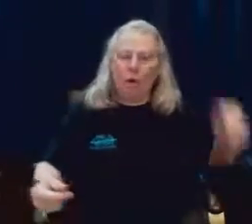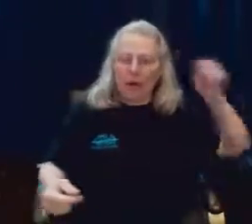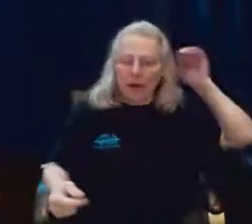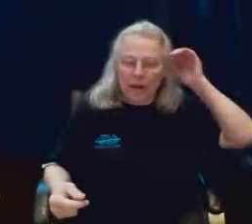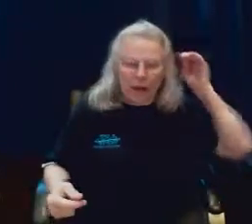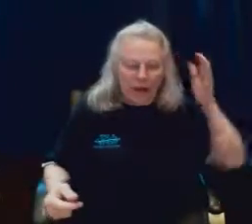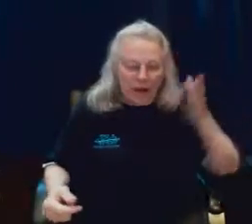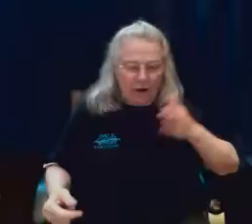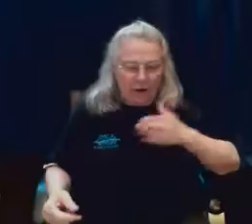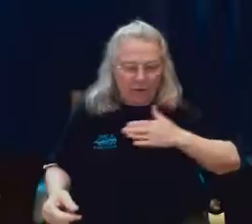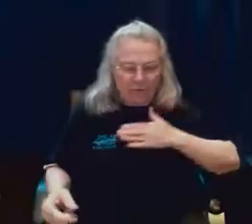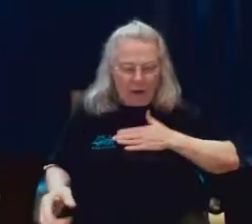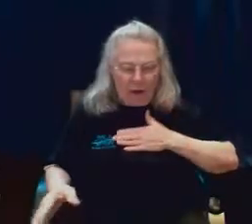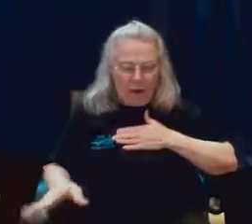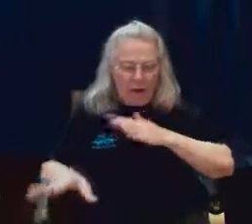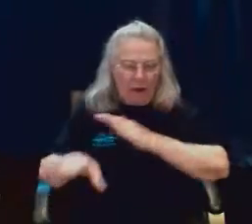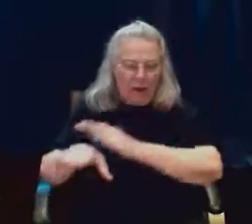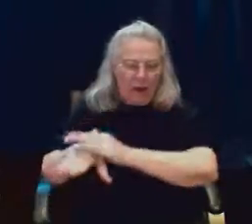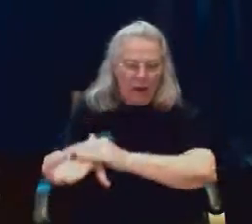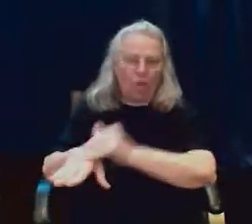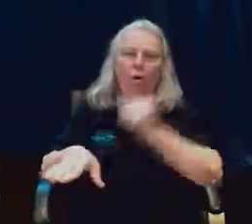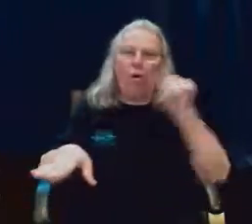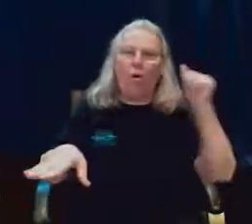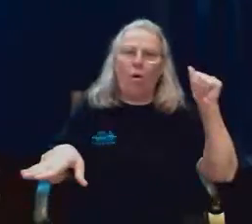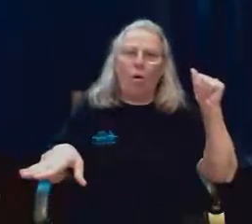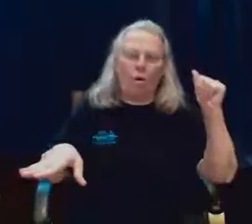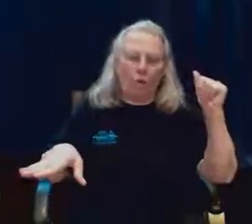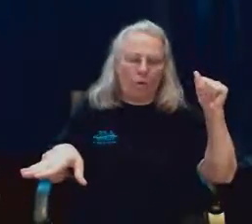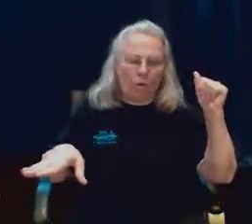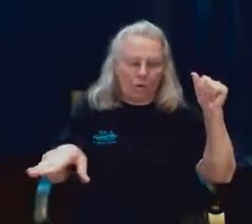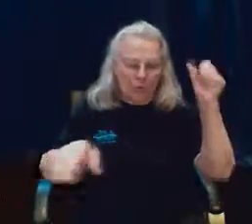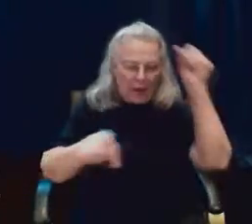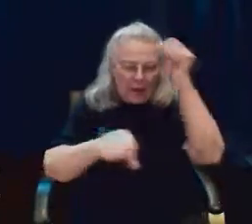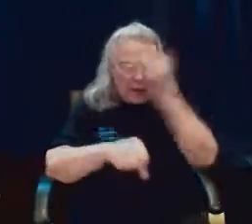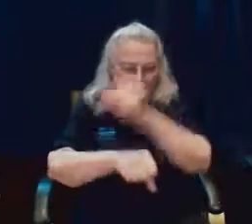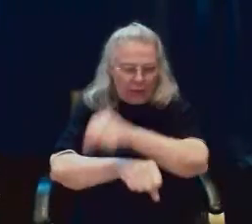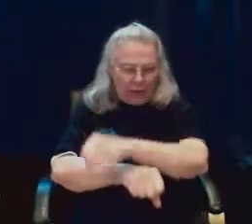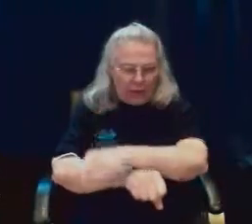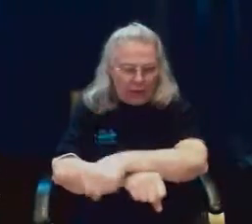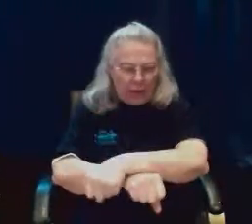Lord, hear my call.